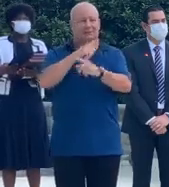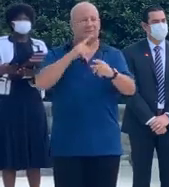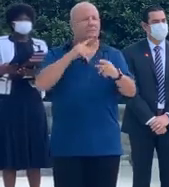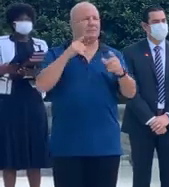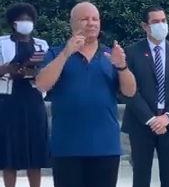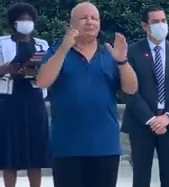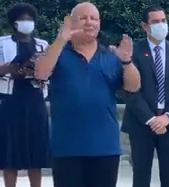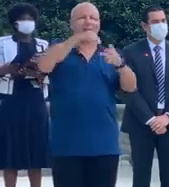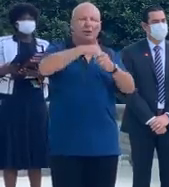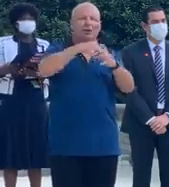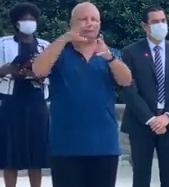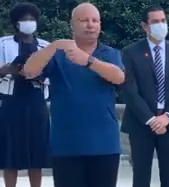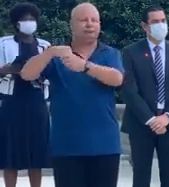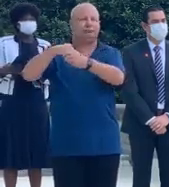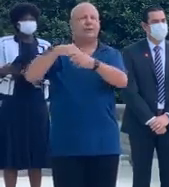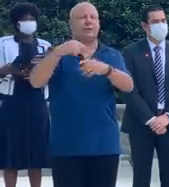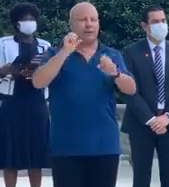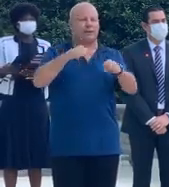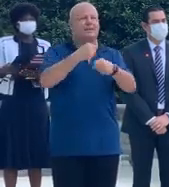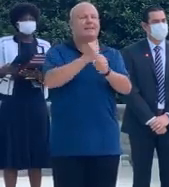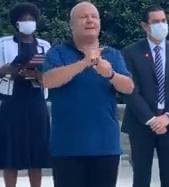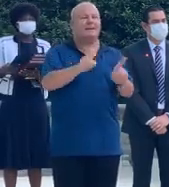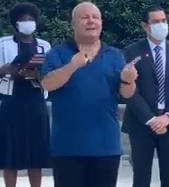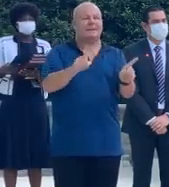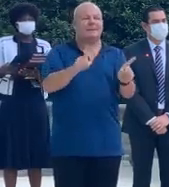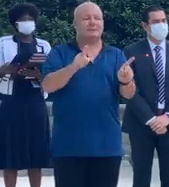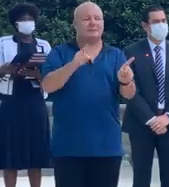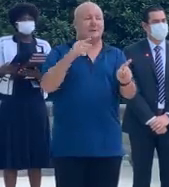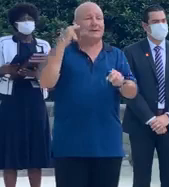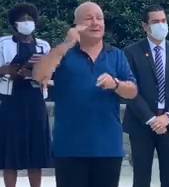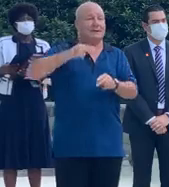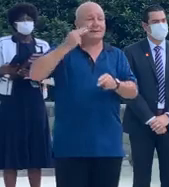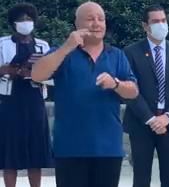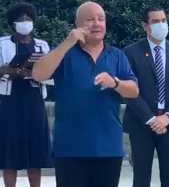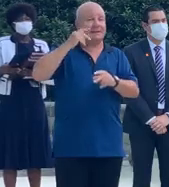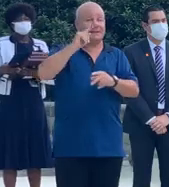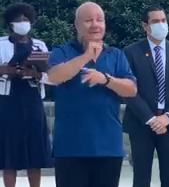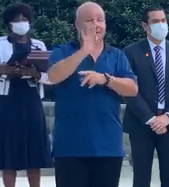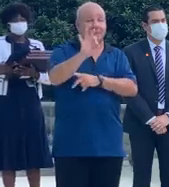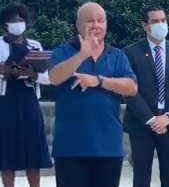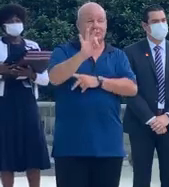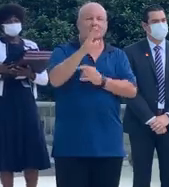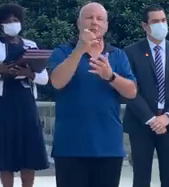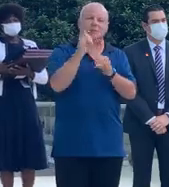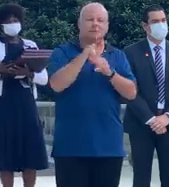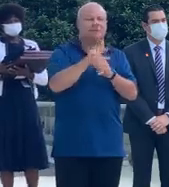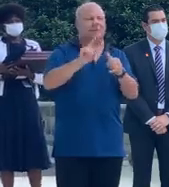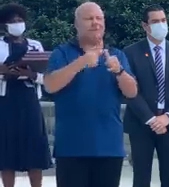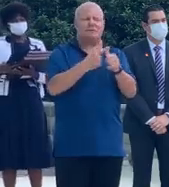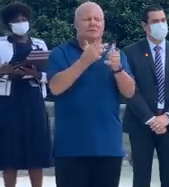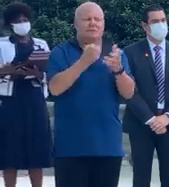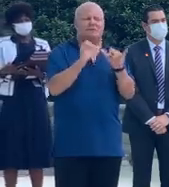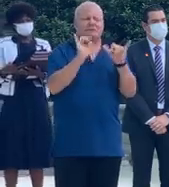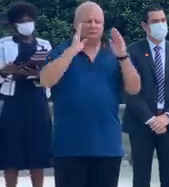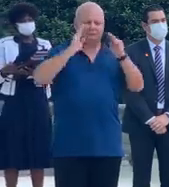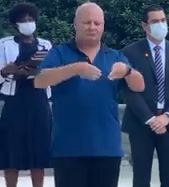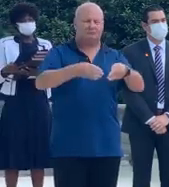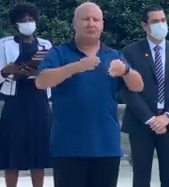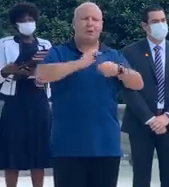this difference. So initially we wanted the Hispanic task force to just remain to deal